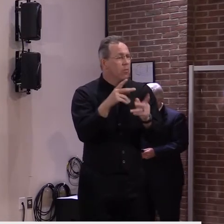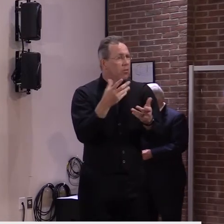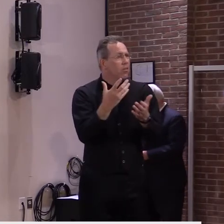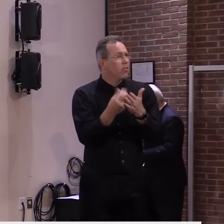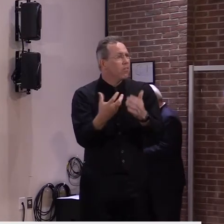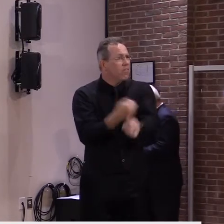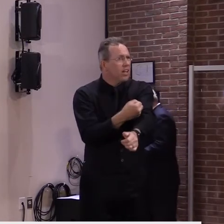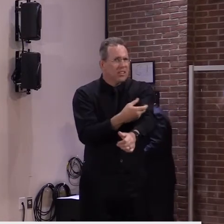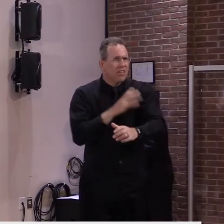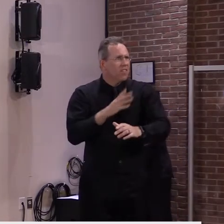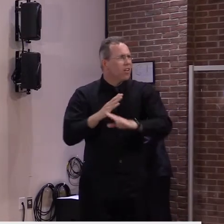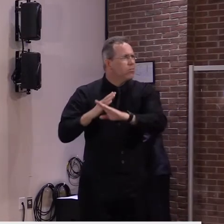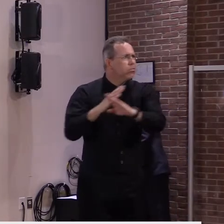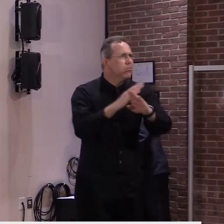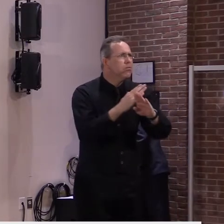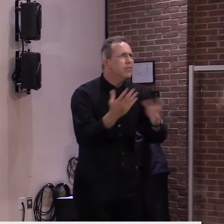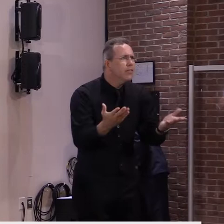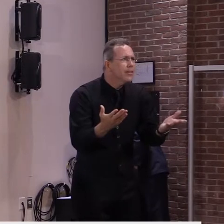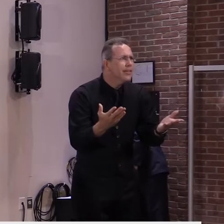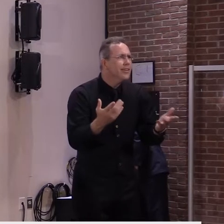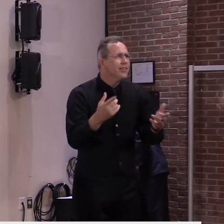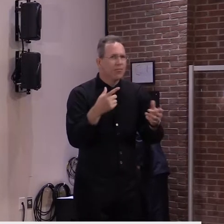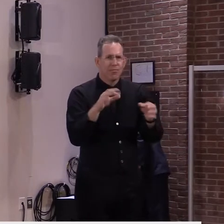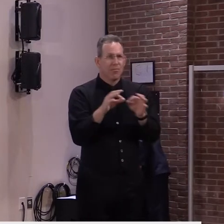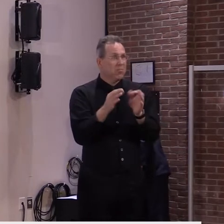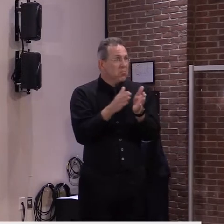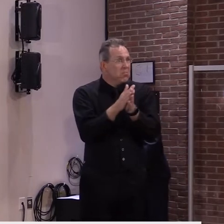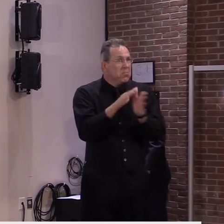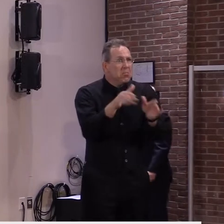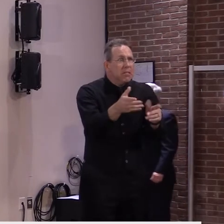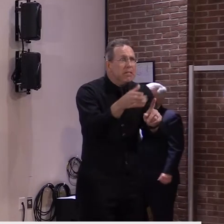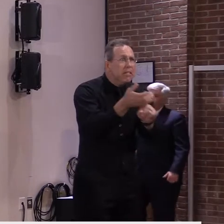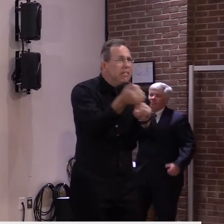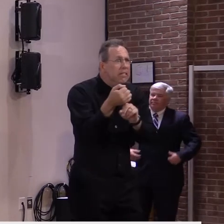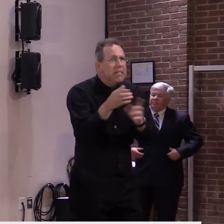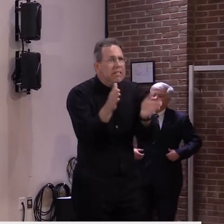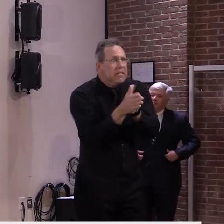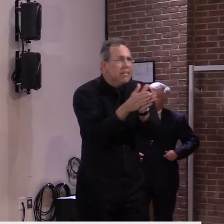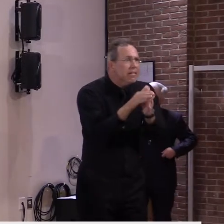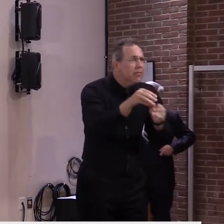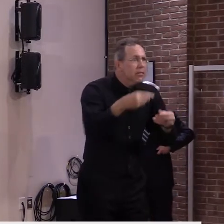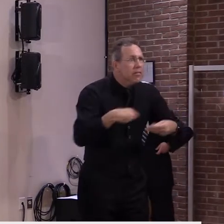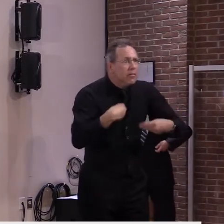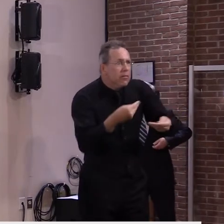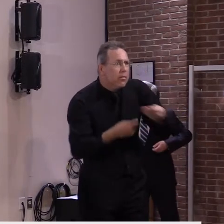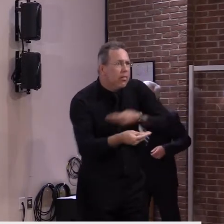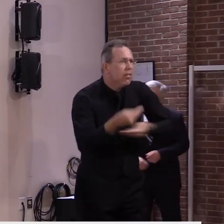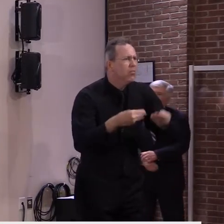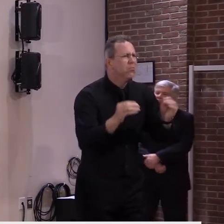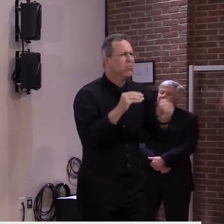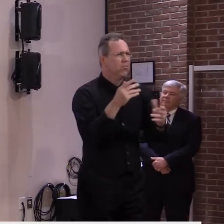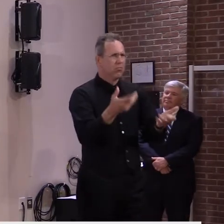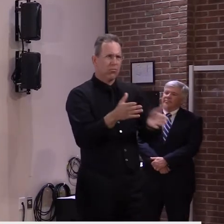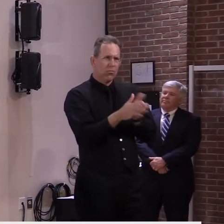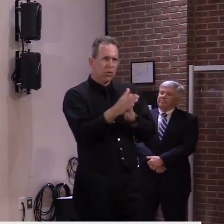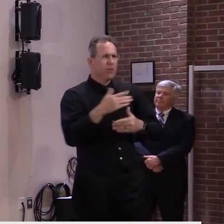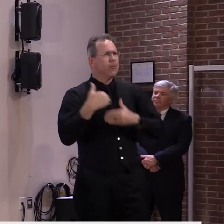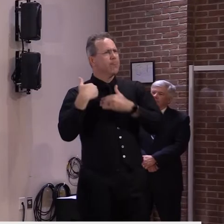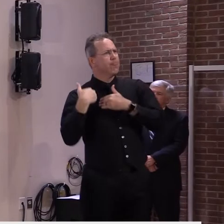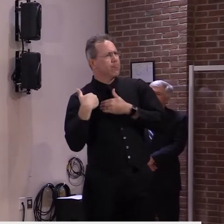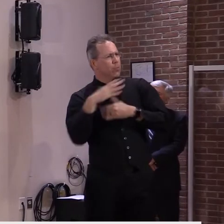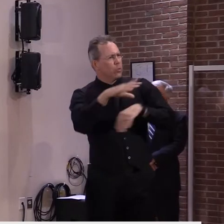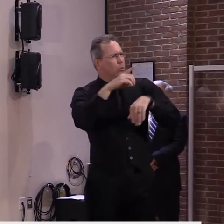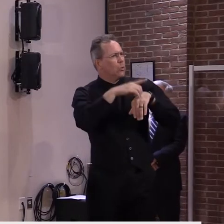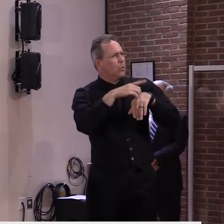incentive to do what was to do what they'd done, and that was to do the right thing